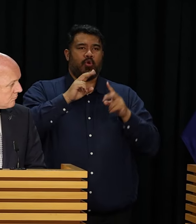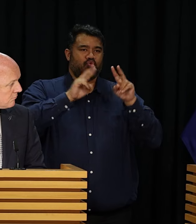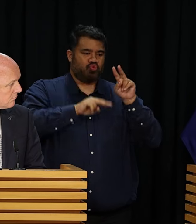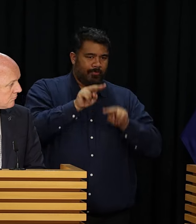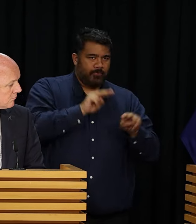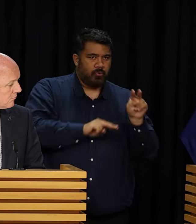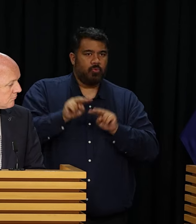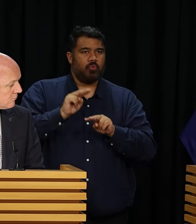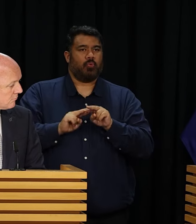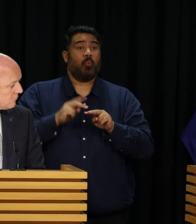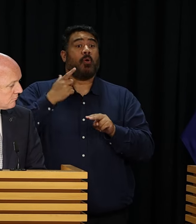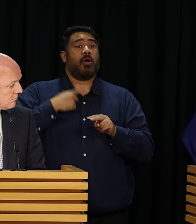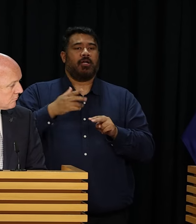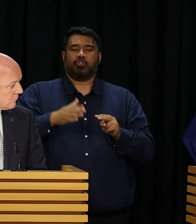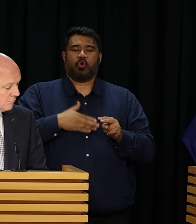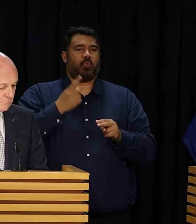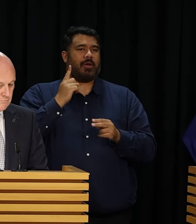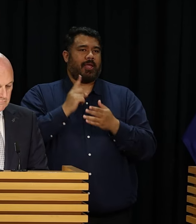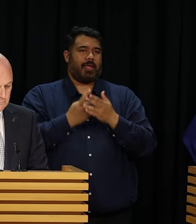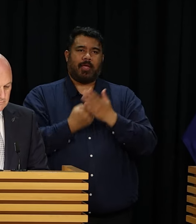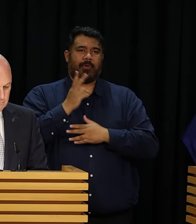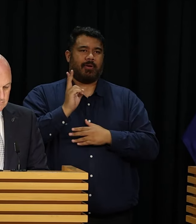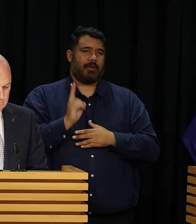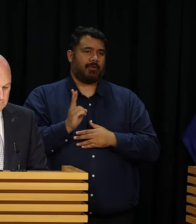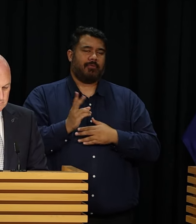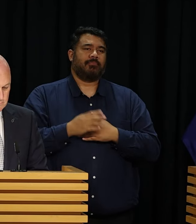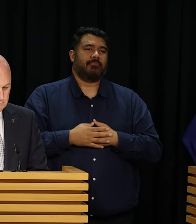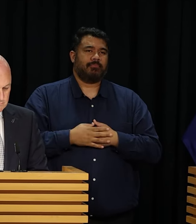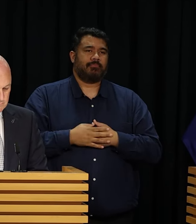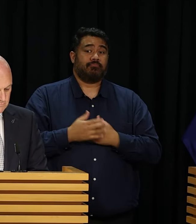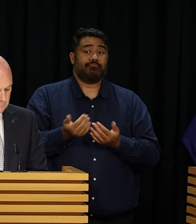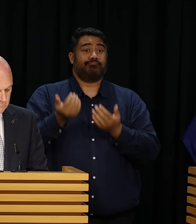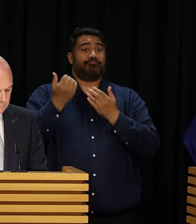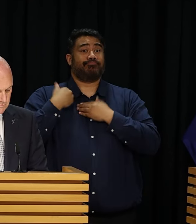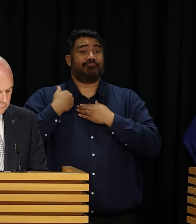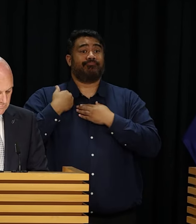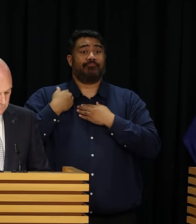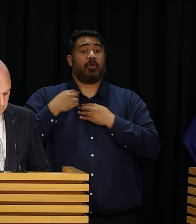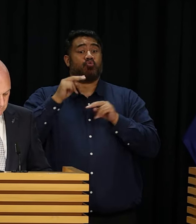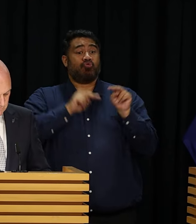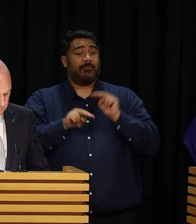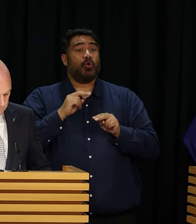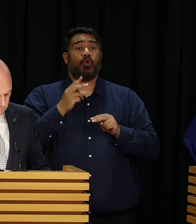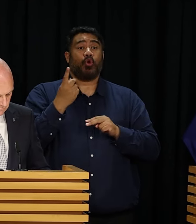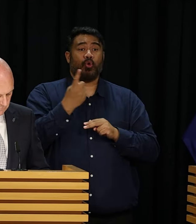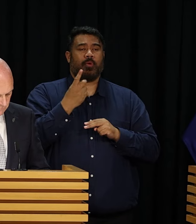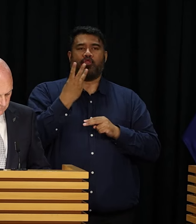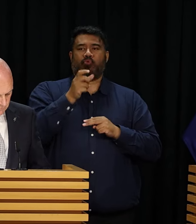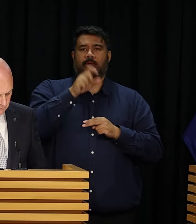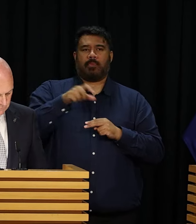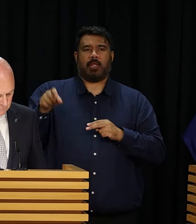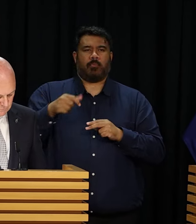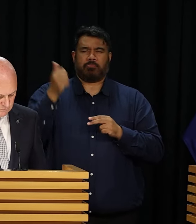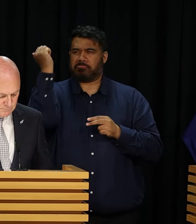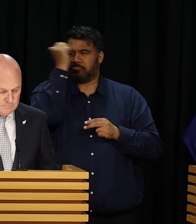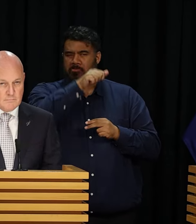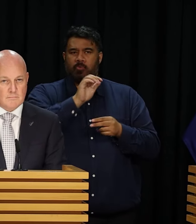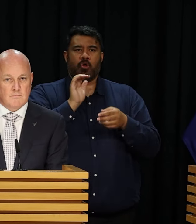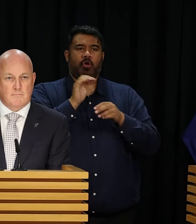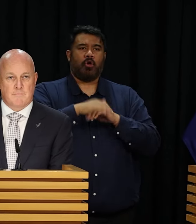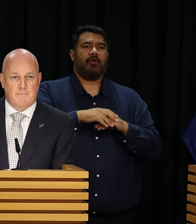don't find ourselves in this position again. The review will be undertaken by three reviewers who will bring expertise across infrastructure,